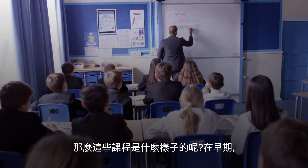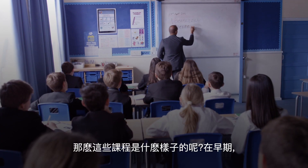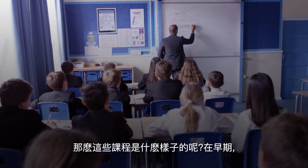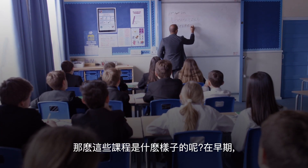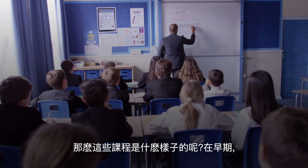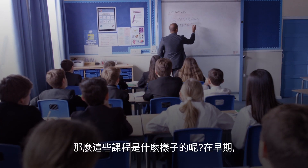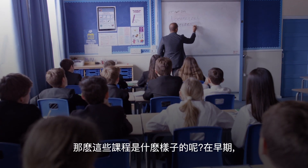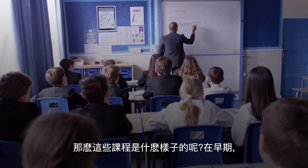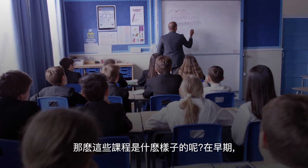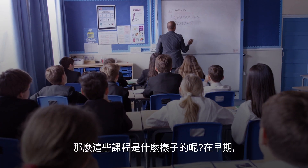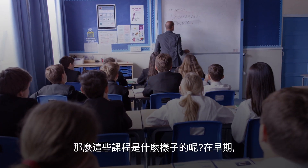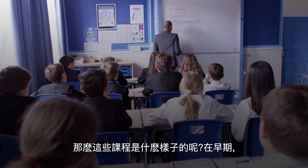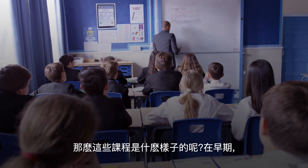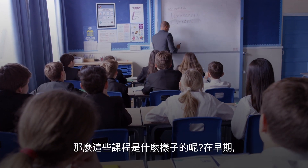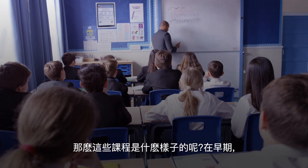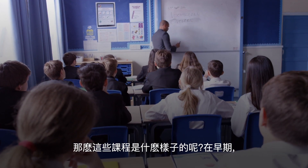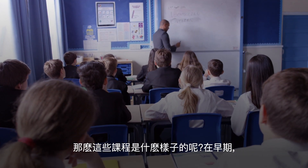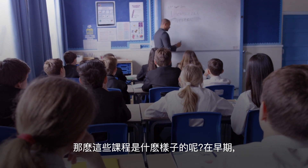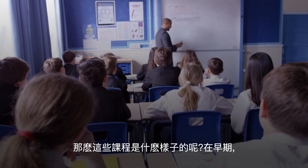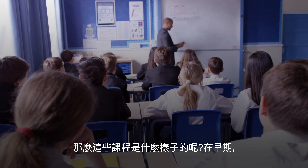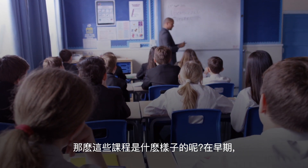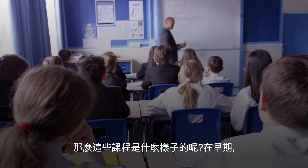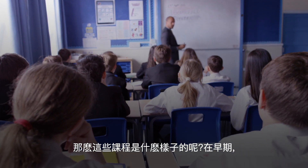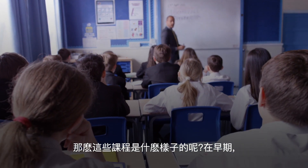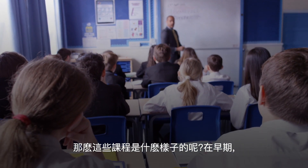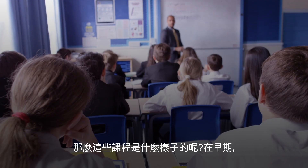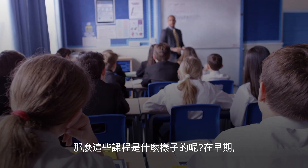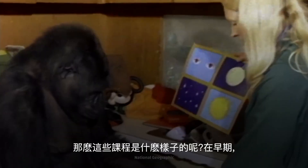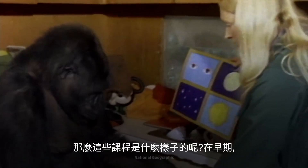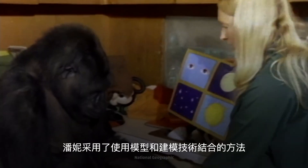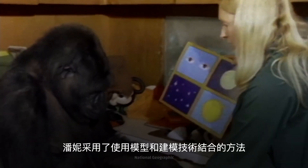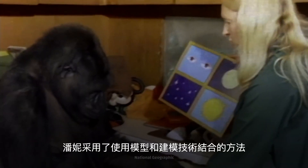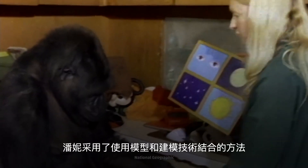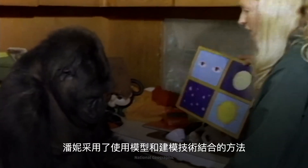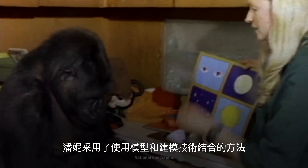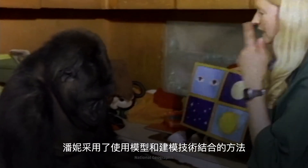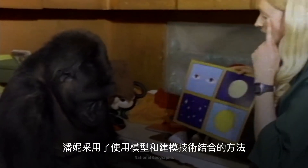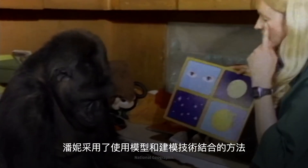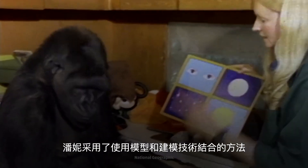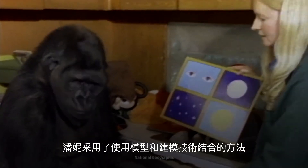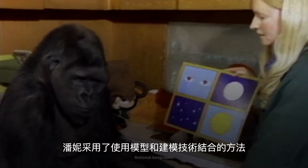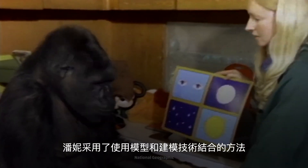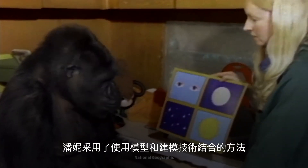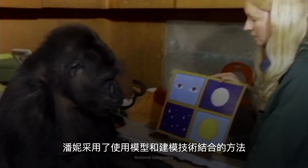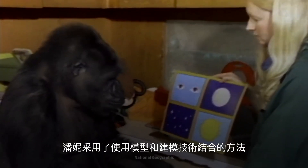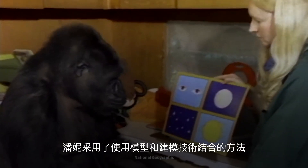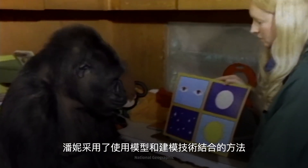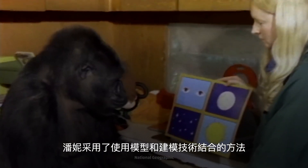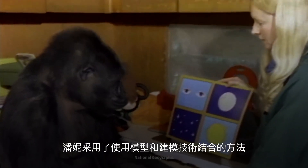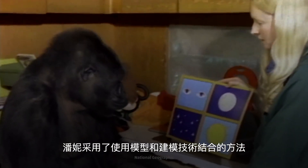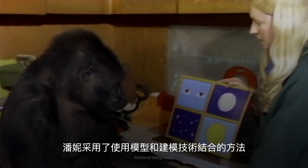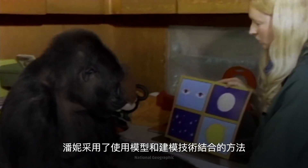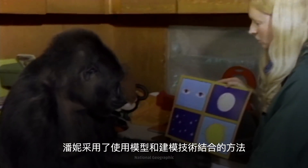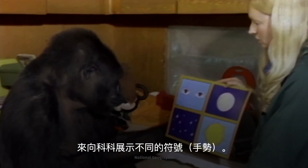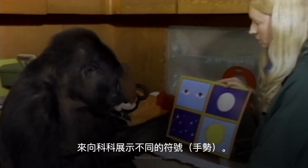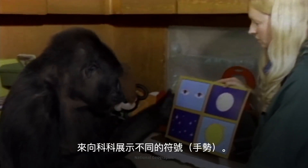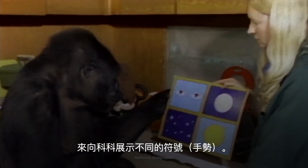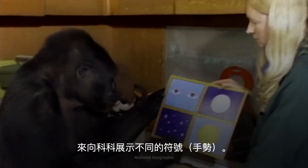So what did these lessons look like? Well, early on, Penny employed a combination of molding and modeling techniques to demonstrate the